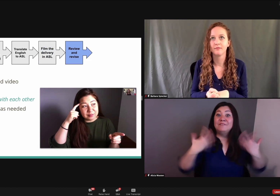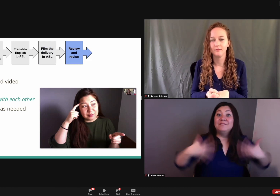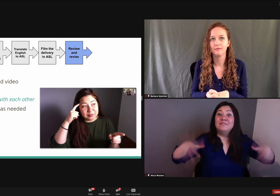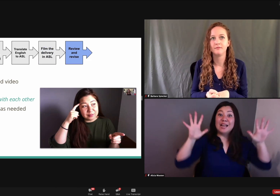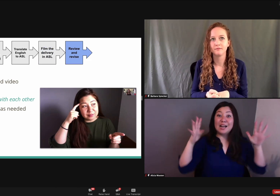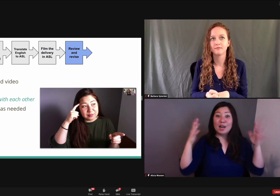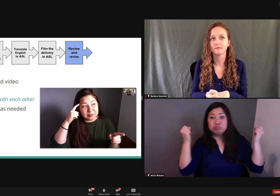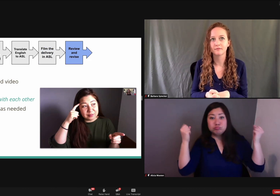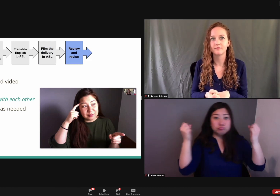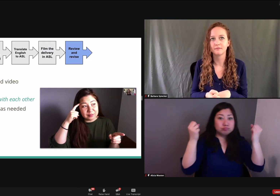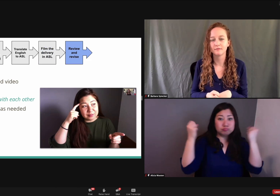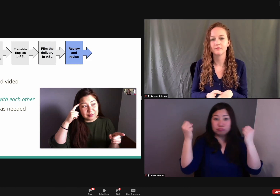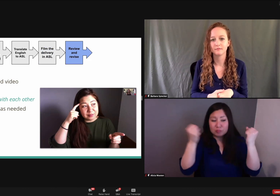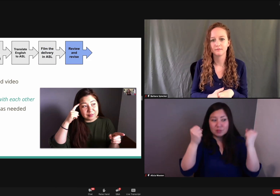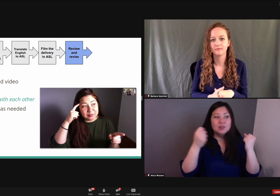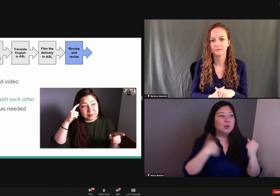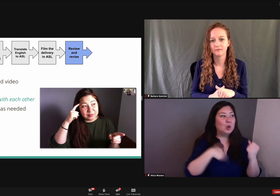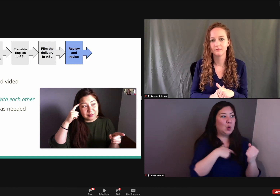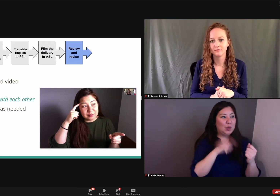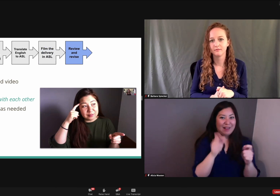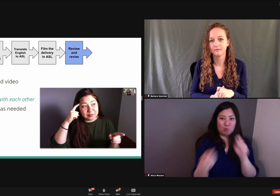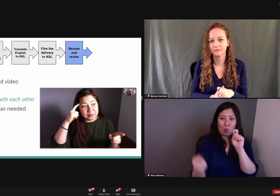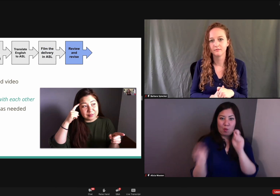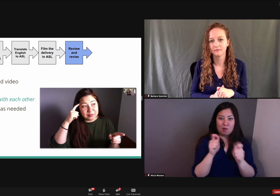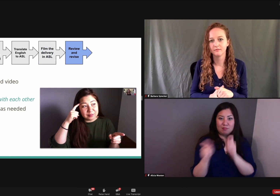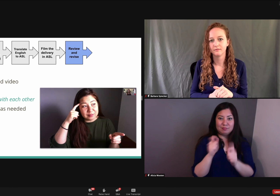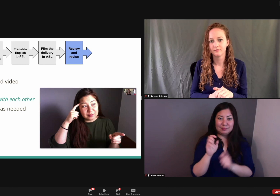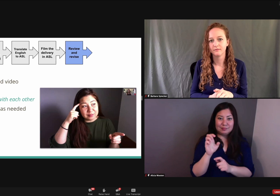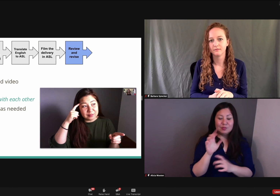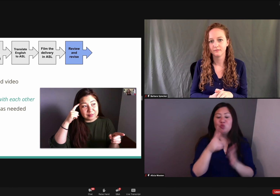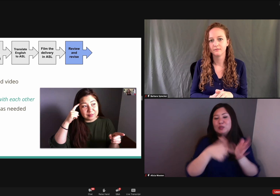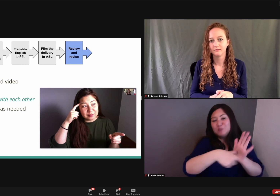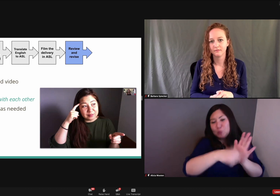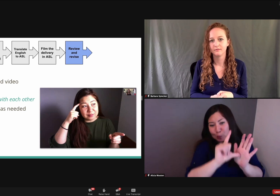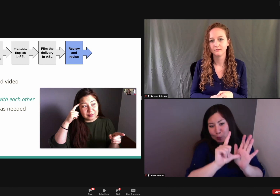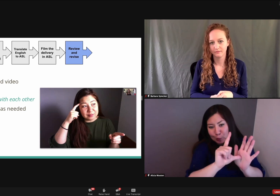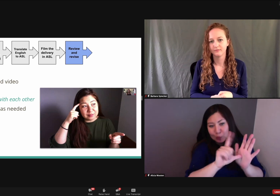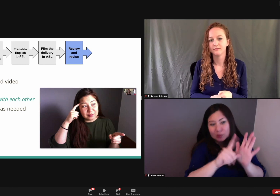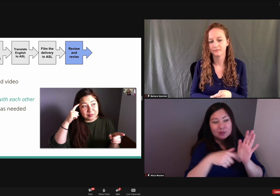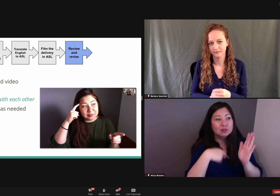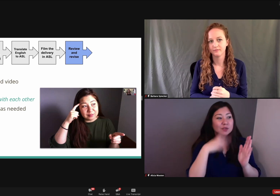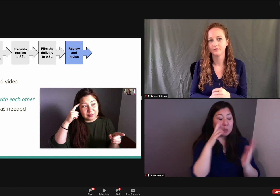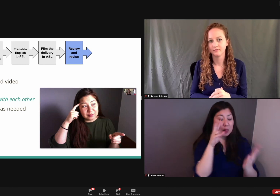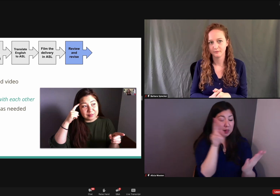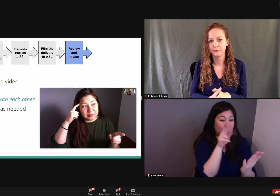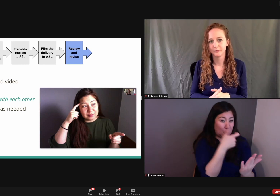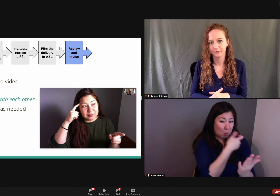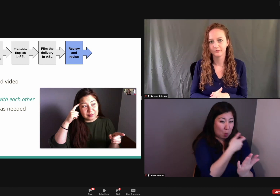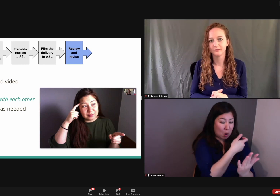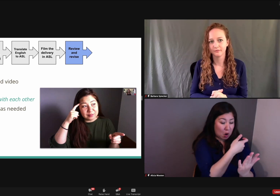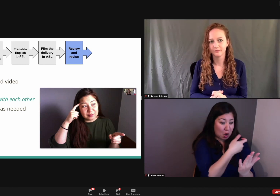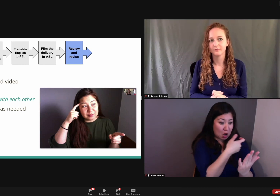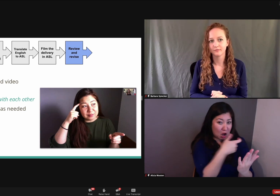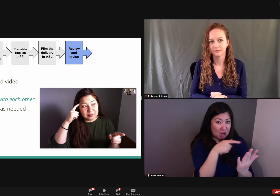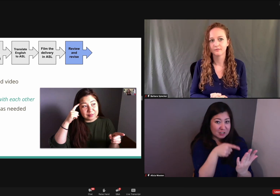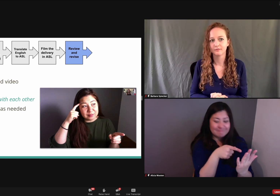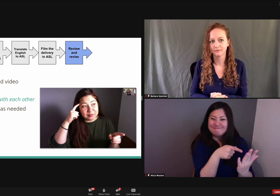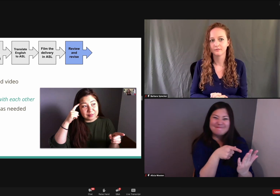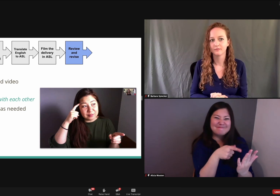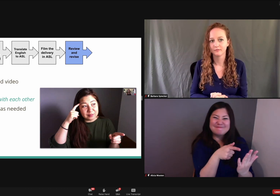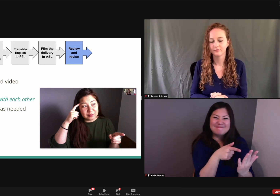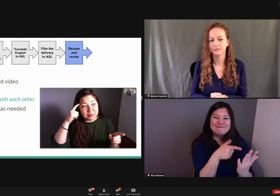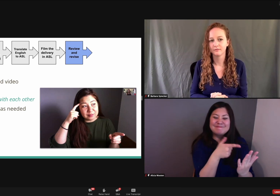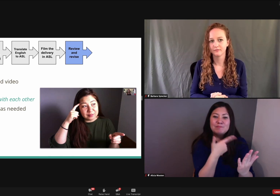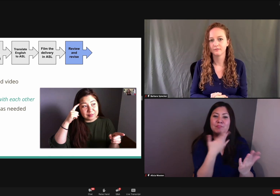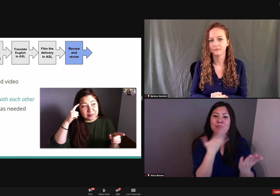express it in the way that I wanted to tell the story. So that could be completely different between how Barbara does it and how I do it.